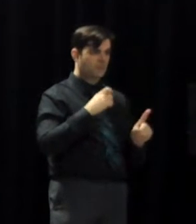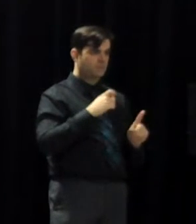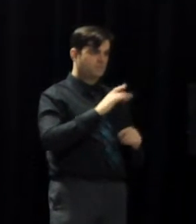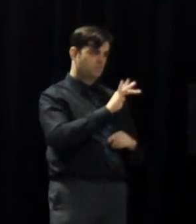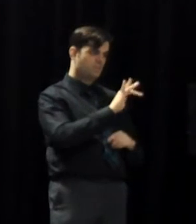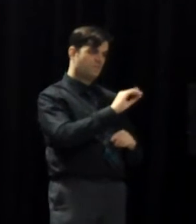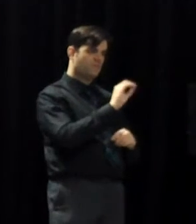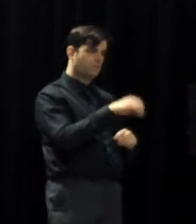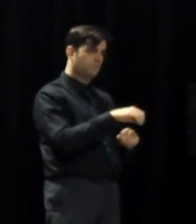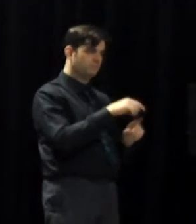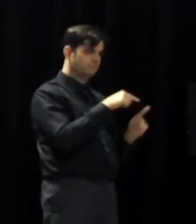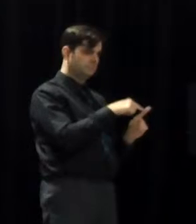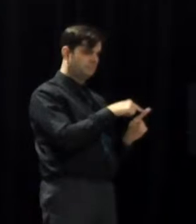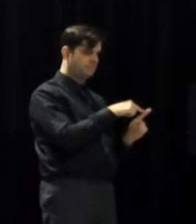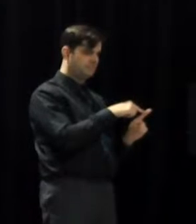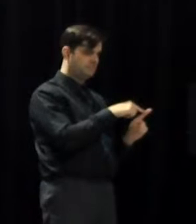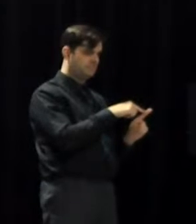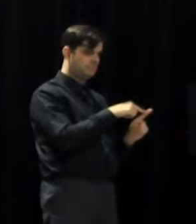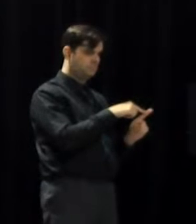So you would